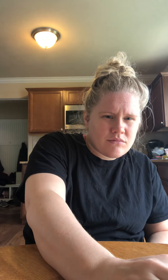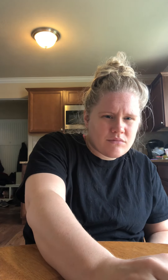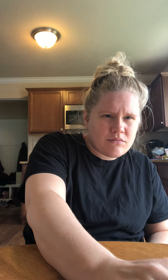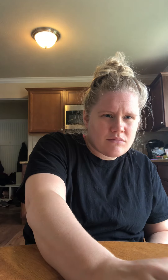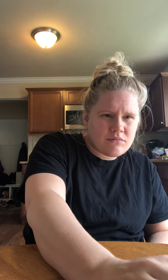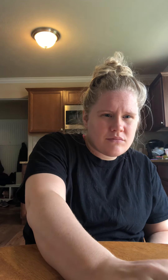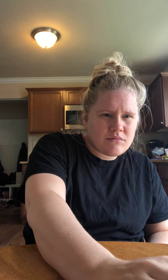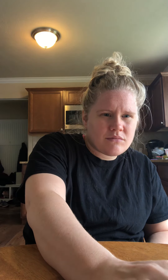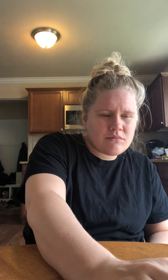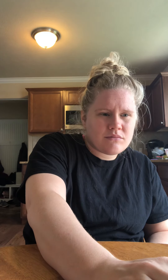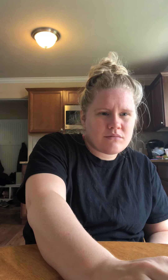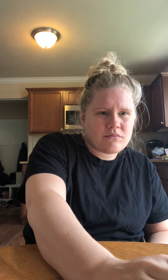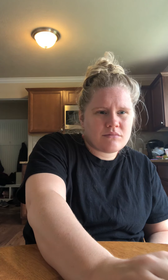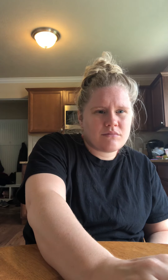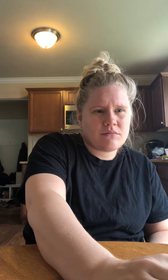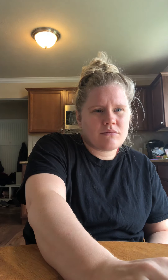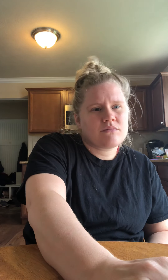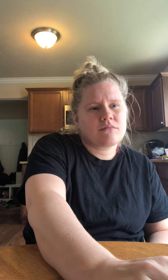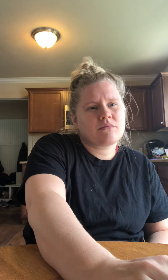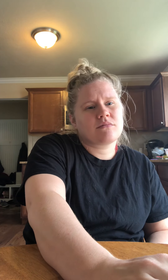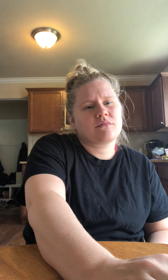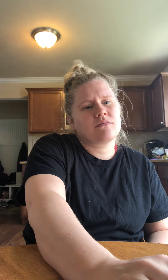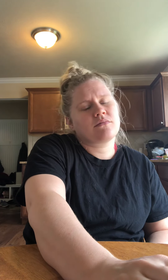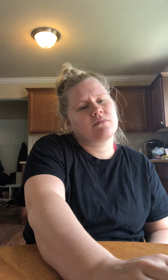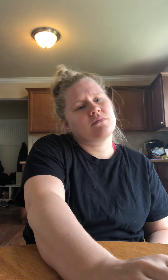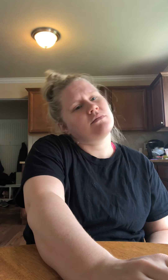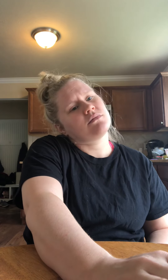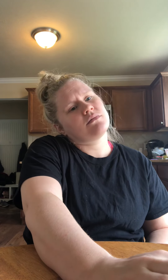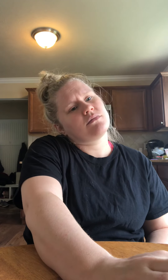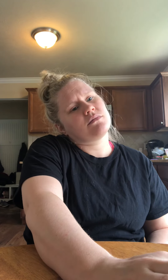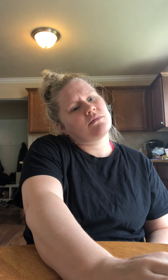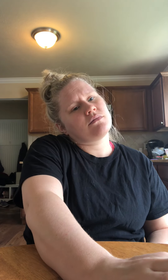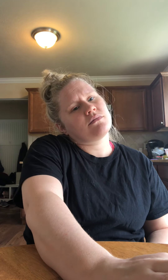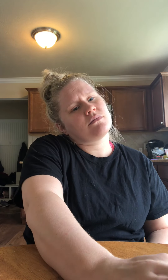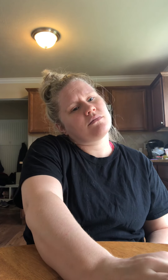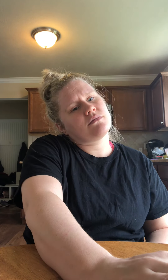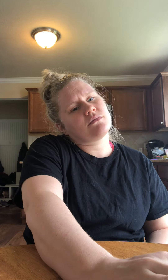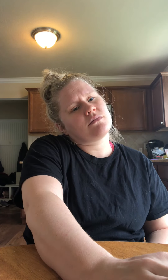Hello, grammarians. Today we're talking about another kind of